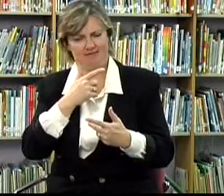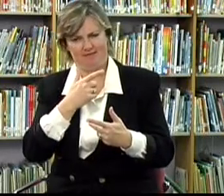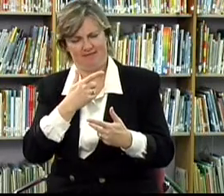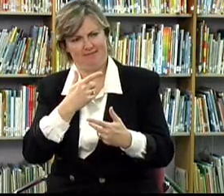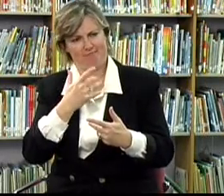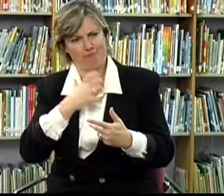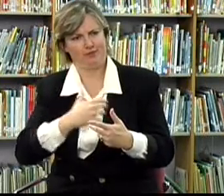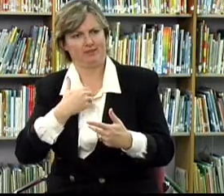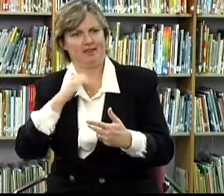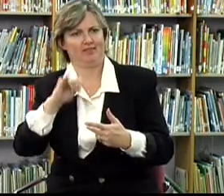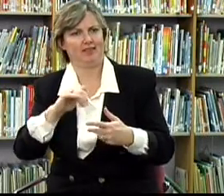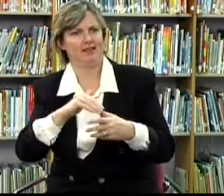so